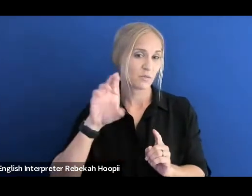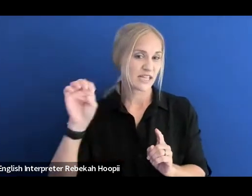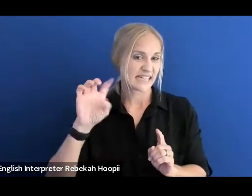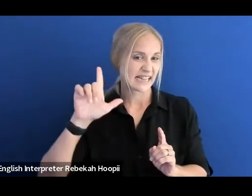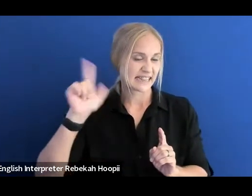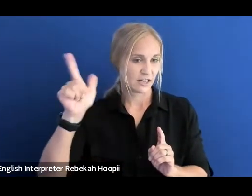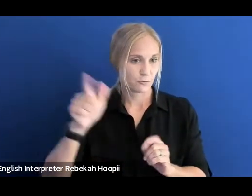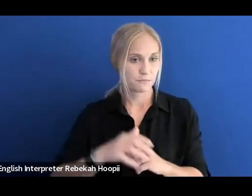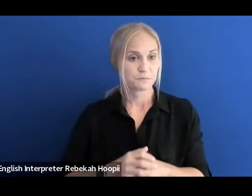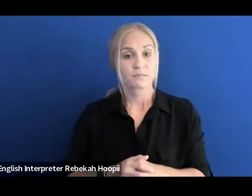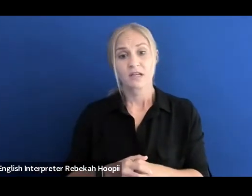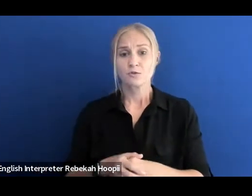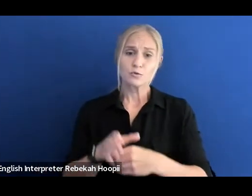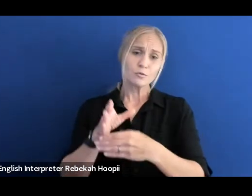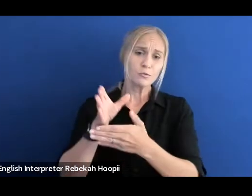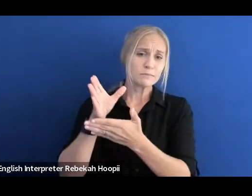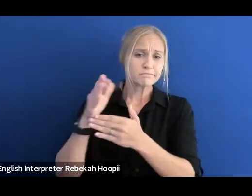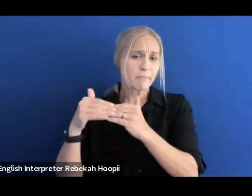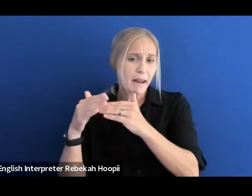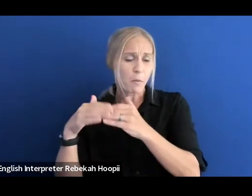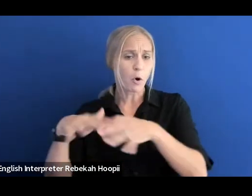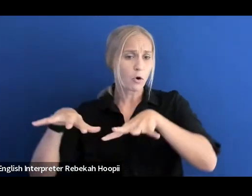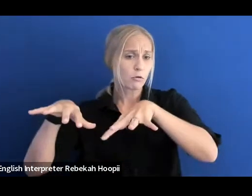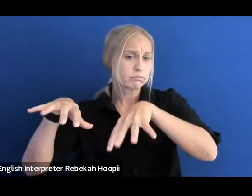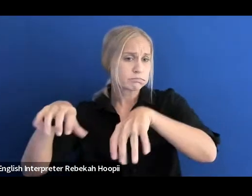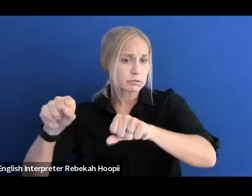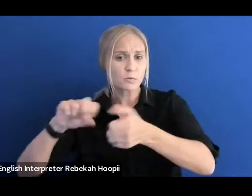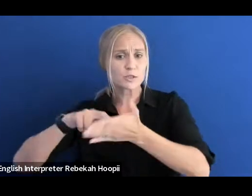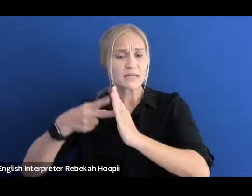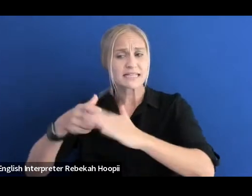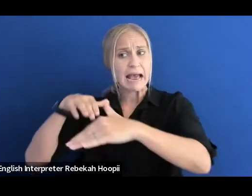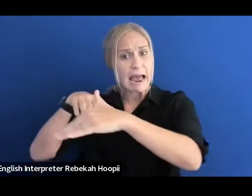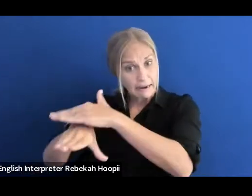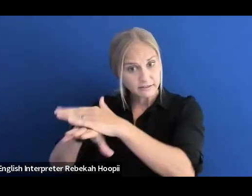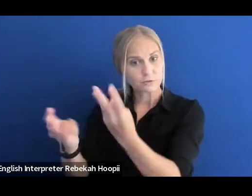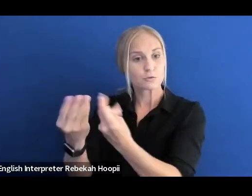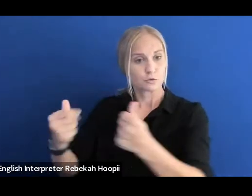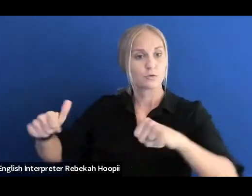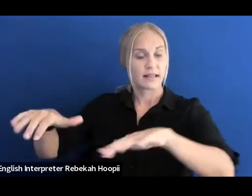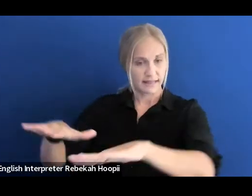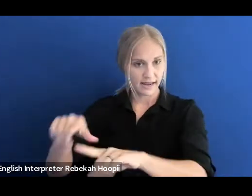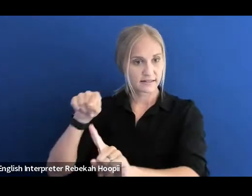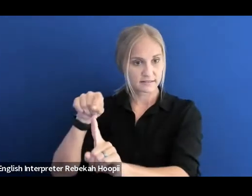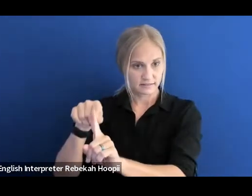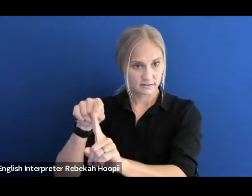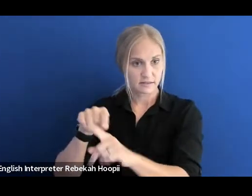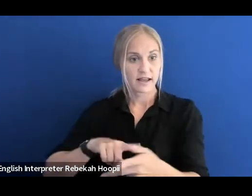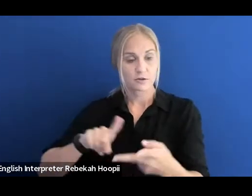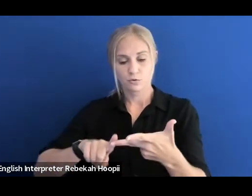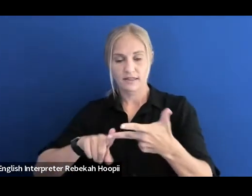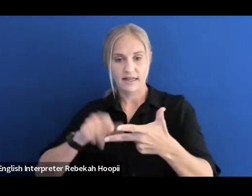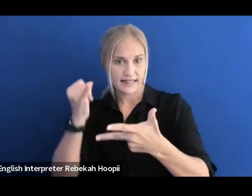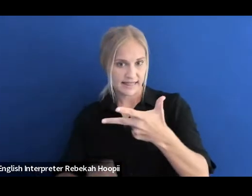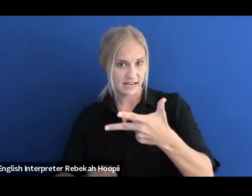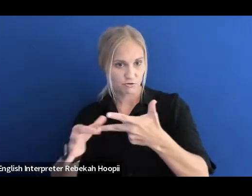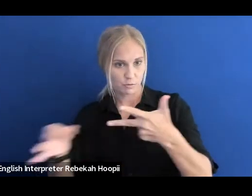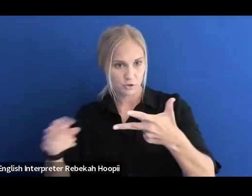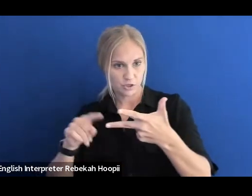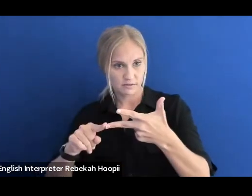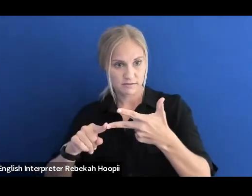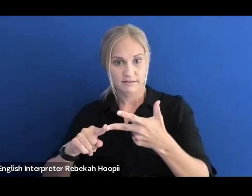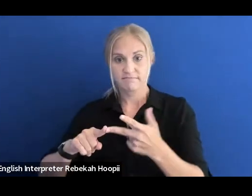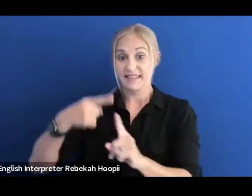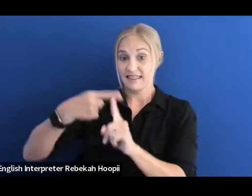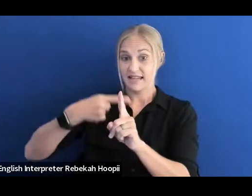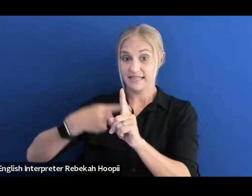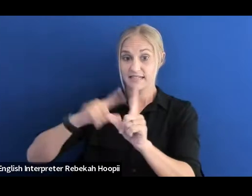To minimal retention, which is and just access, to the no action alternative, which would mean that the leases